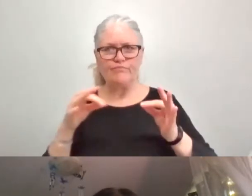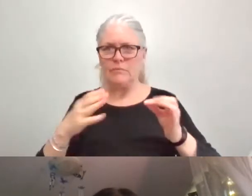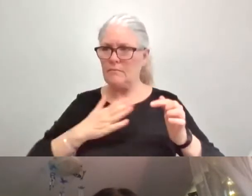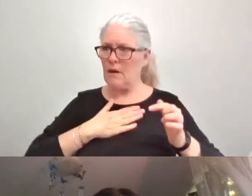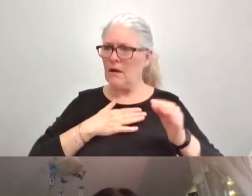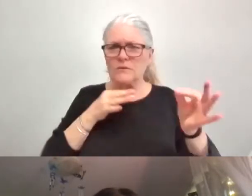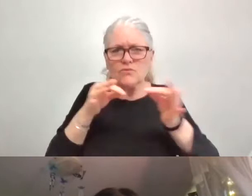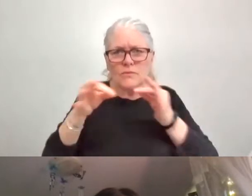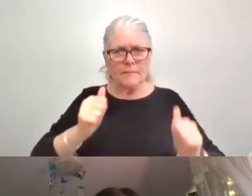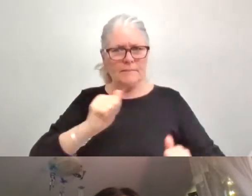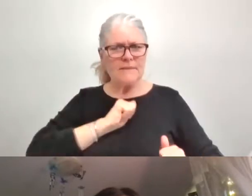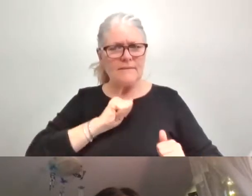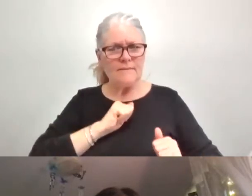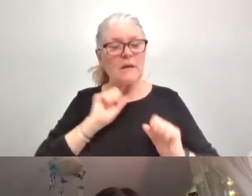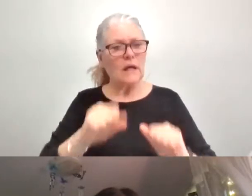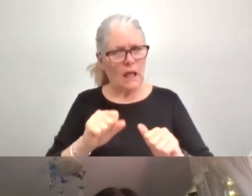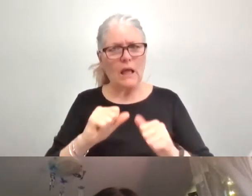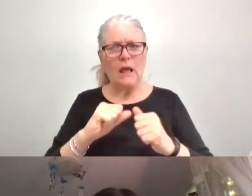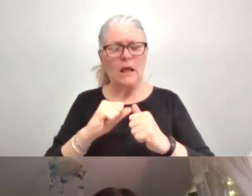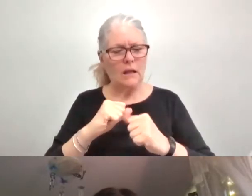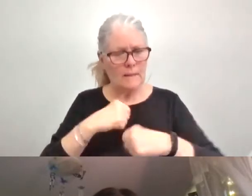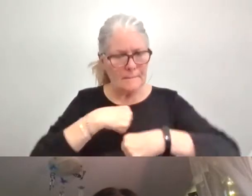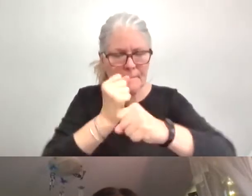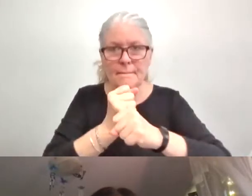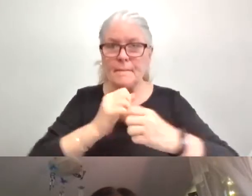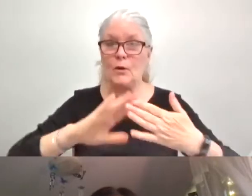provide safety, you can provide community, and can provide